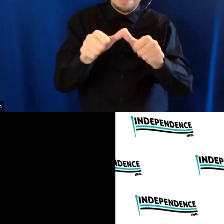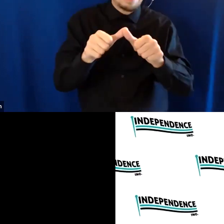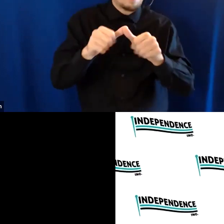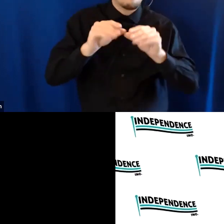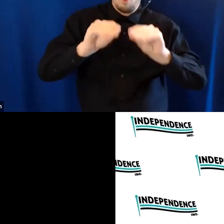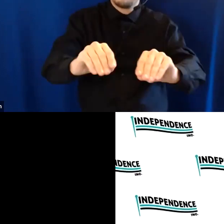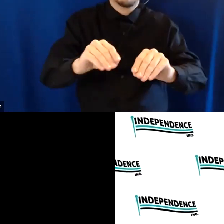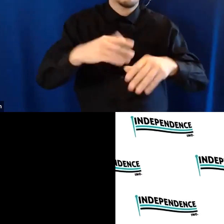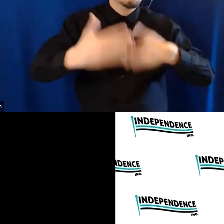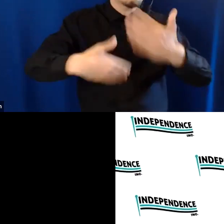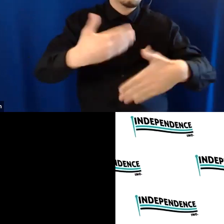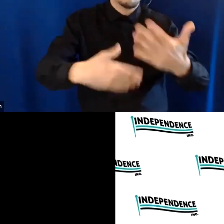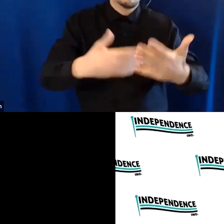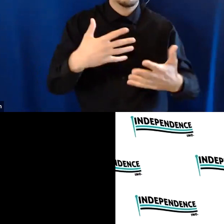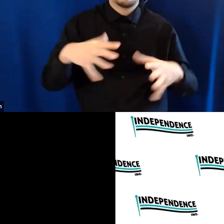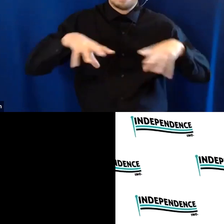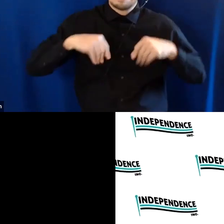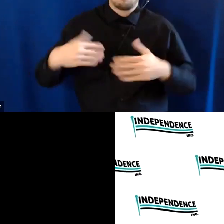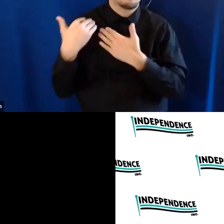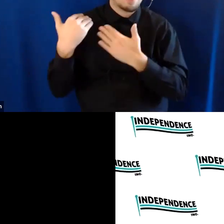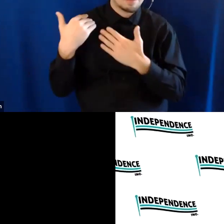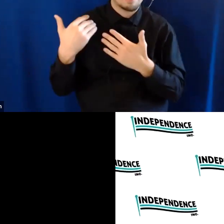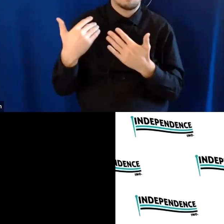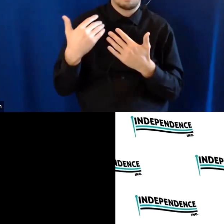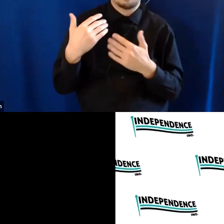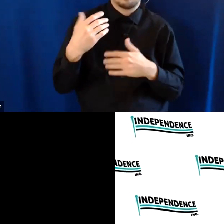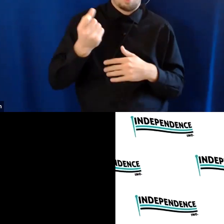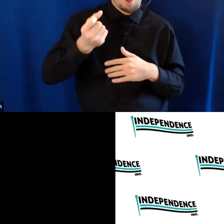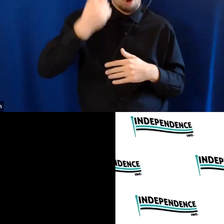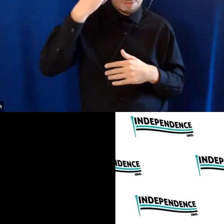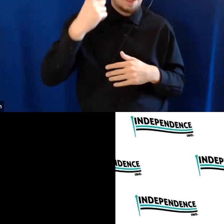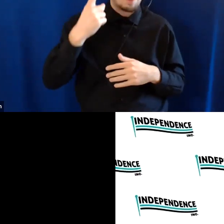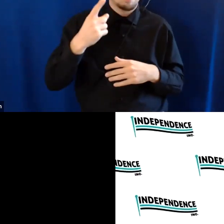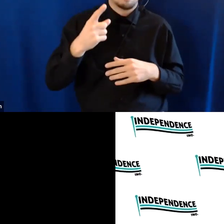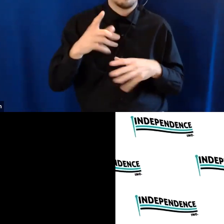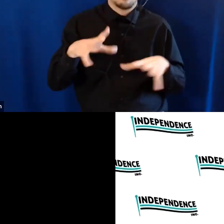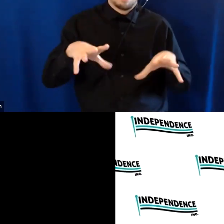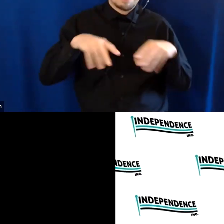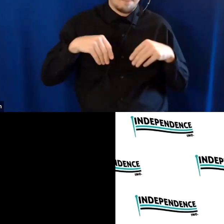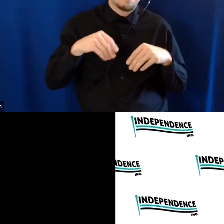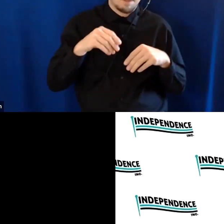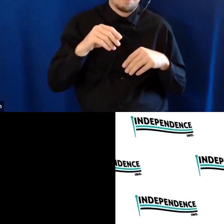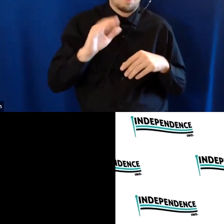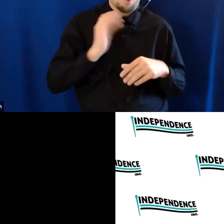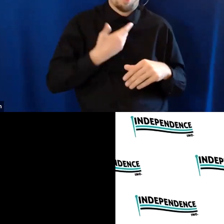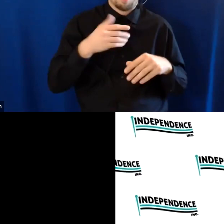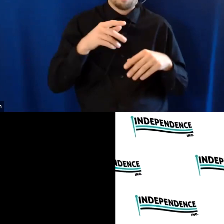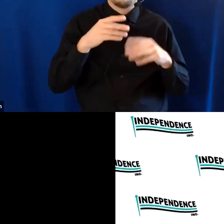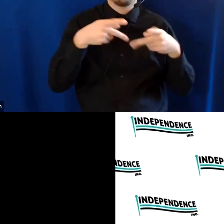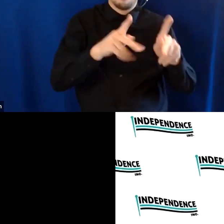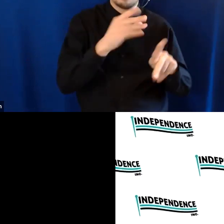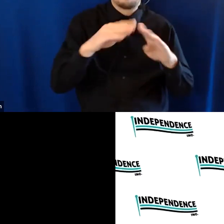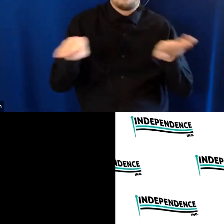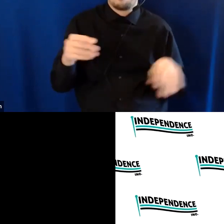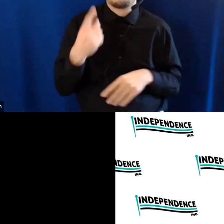acknowledging and taking responsibility is the first step, and then we move forward with our privilege and with our platforms. All right, thank you. We're